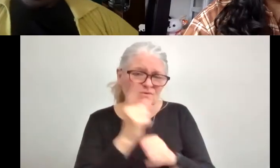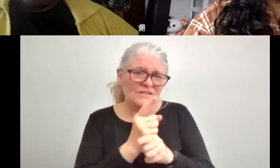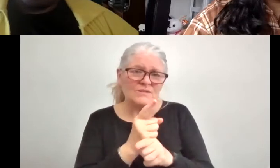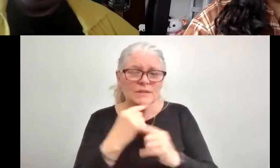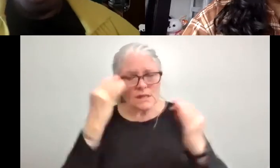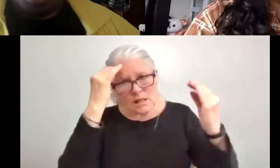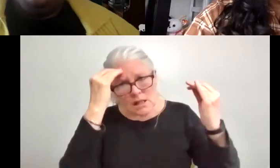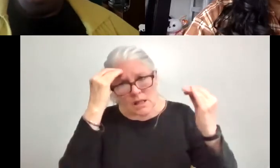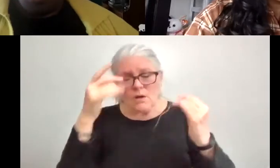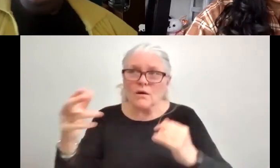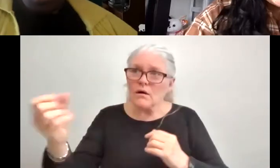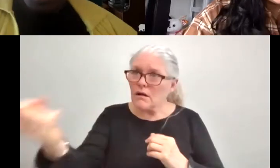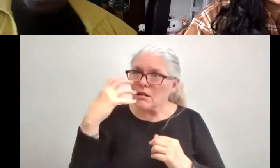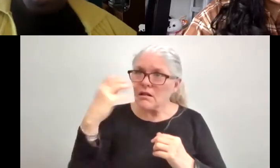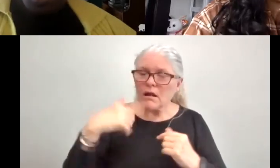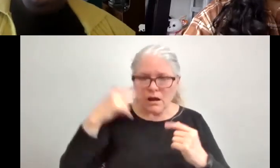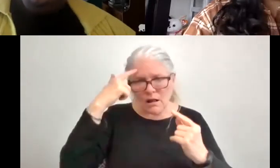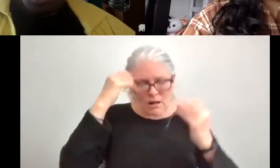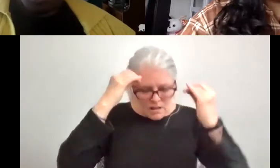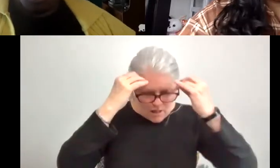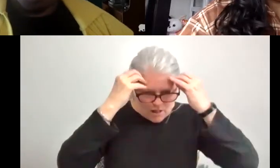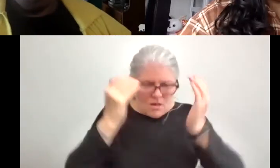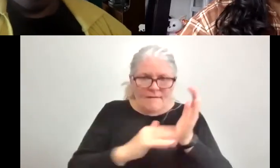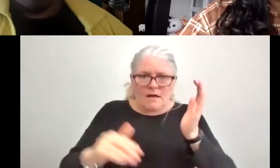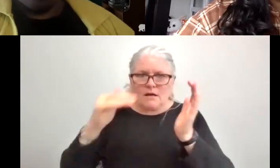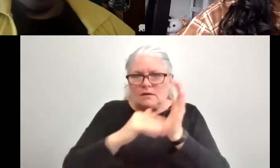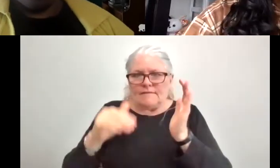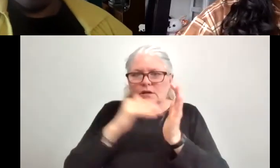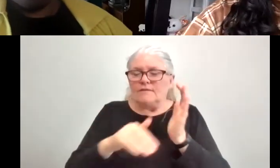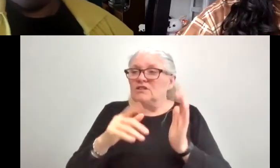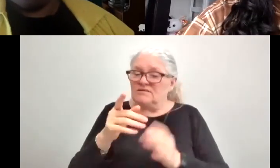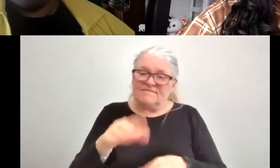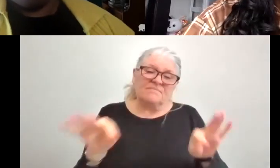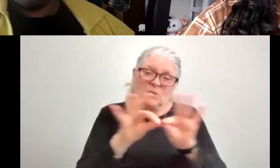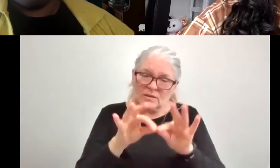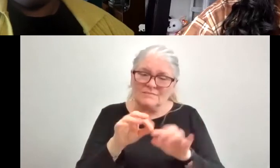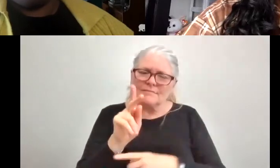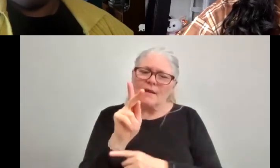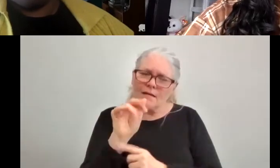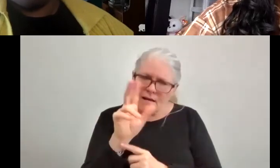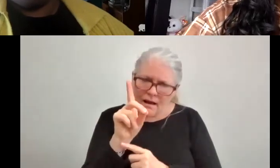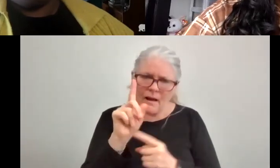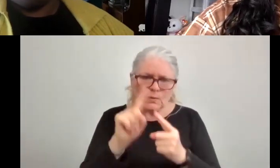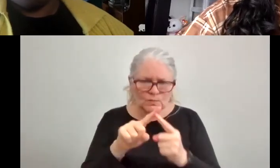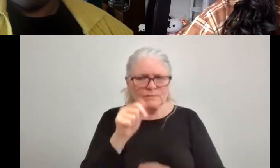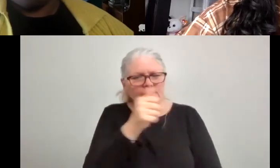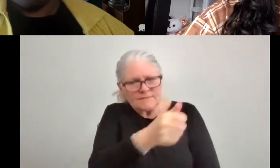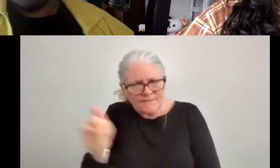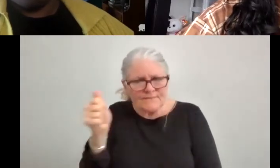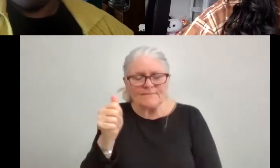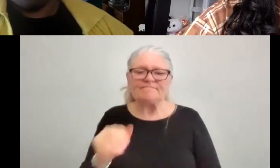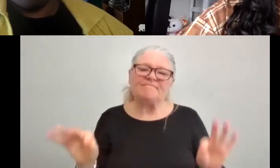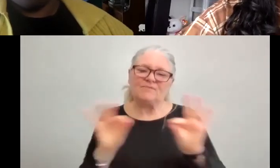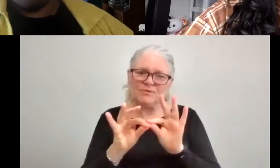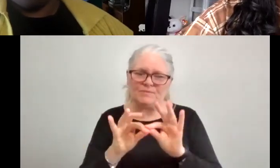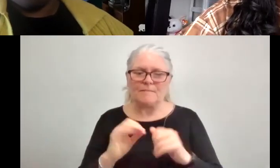So I really like that piece of advice. So our next question is, as a part of our aim to